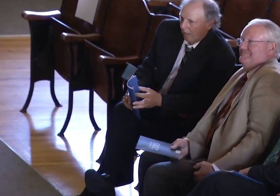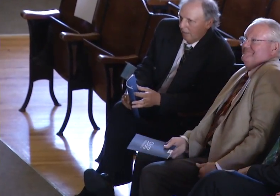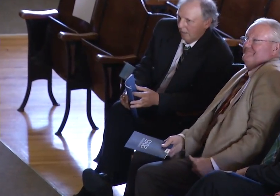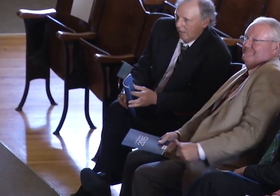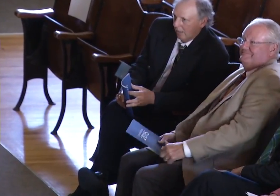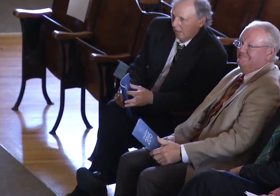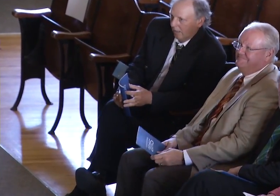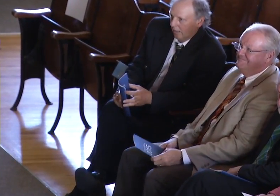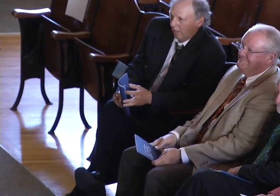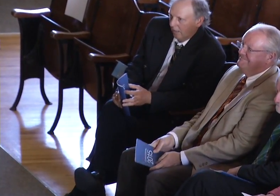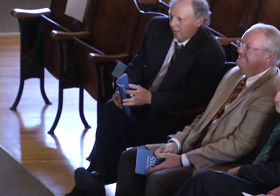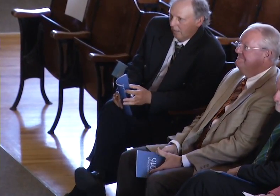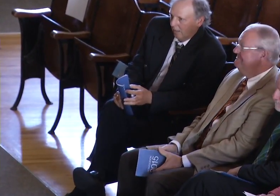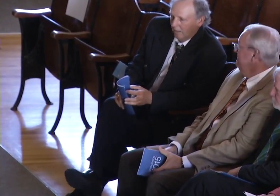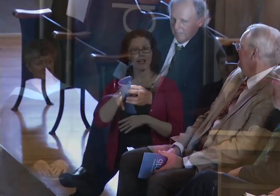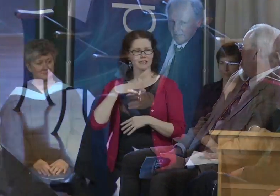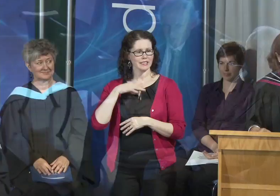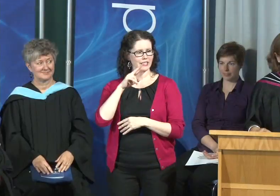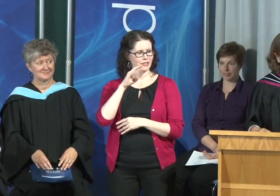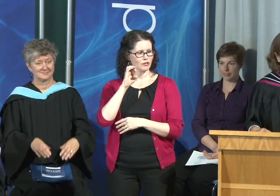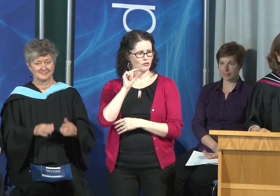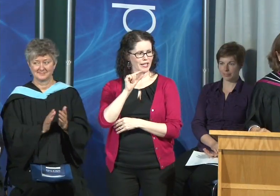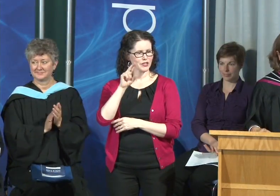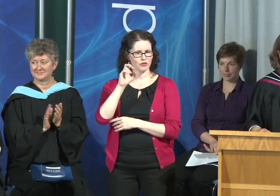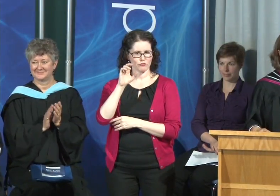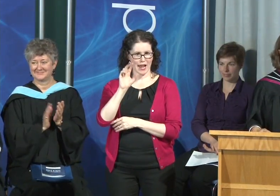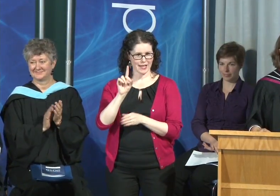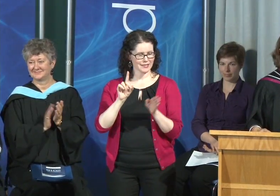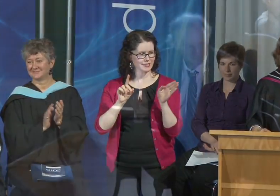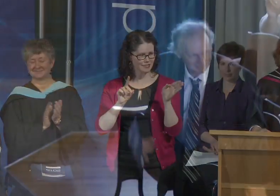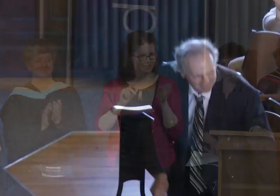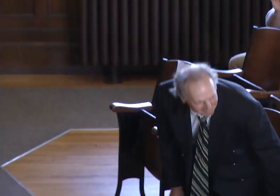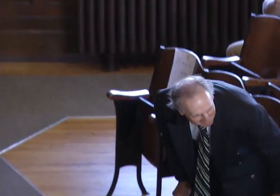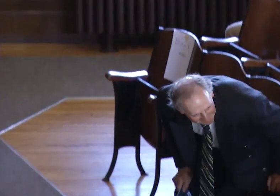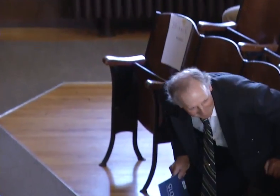Retired faculty member Reg Rand.